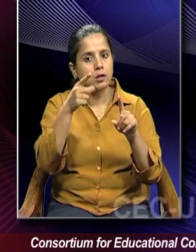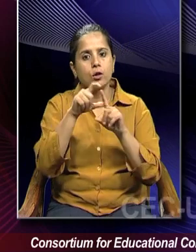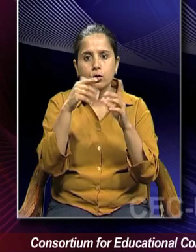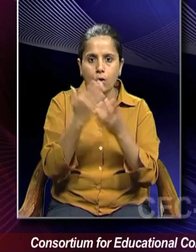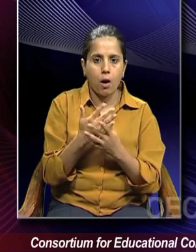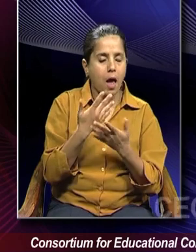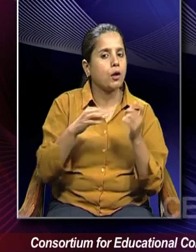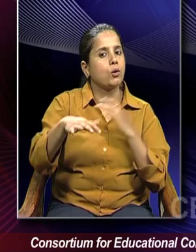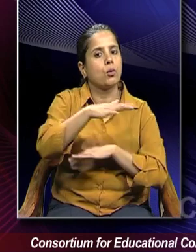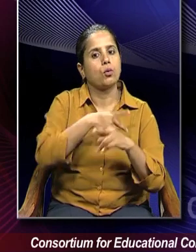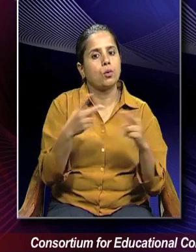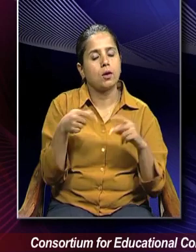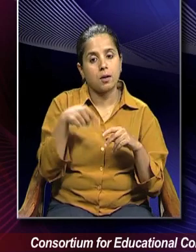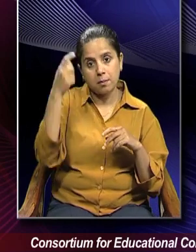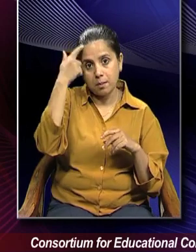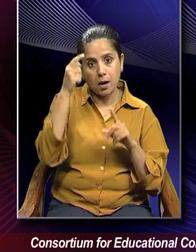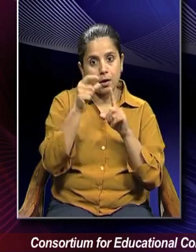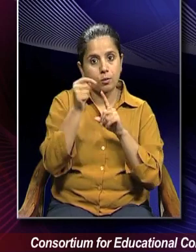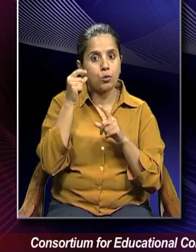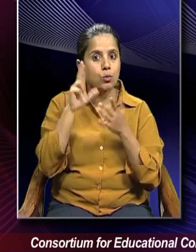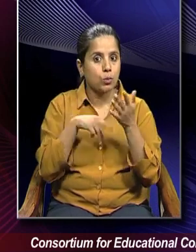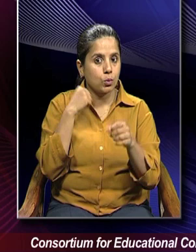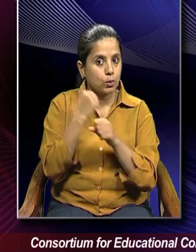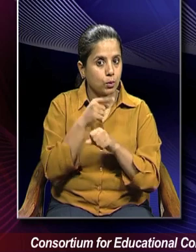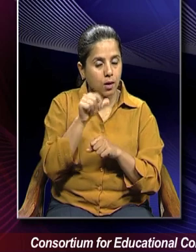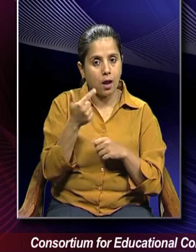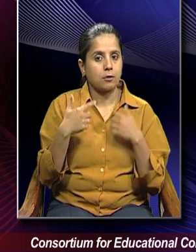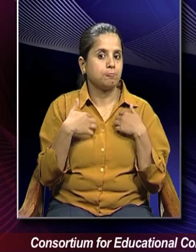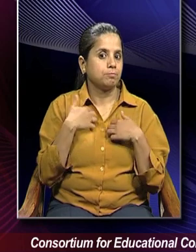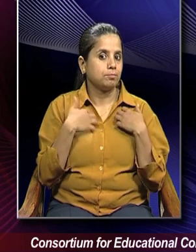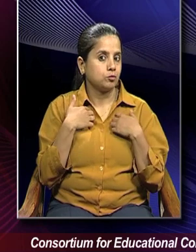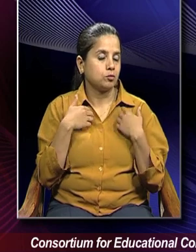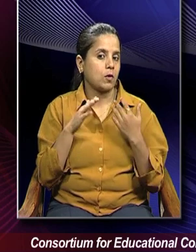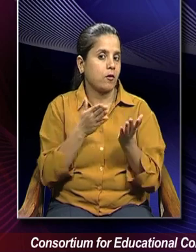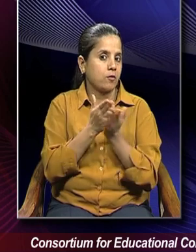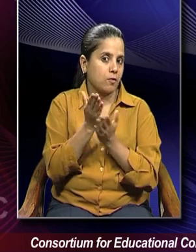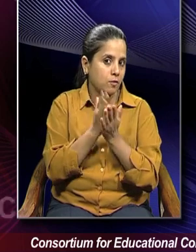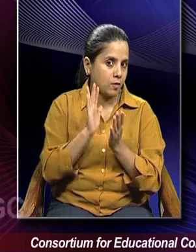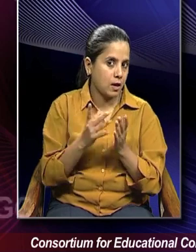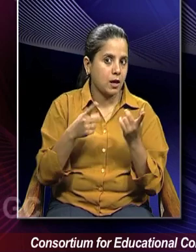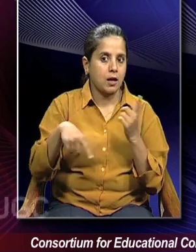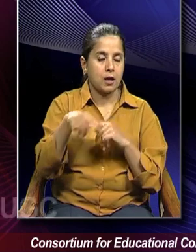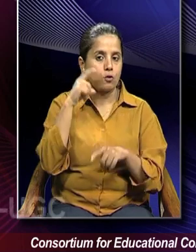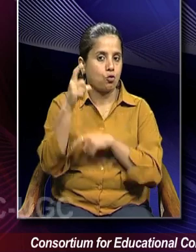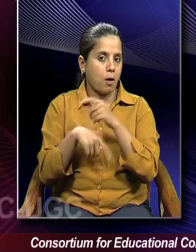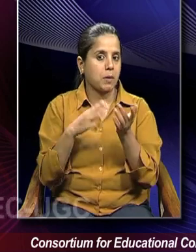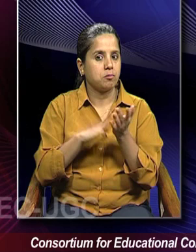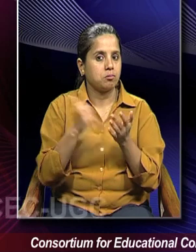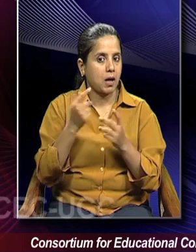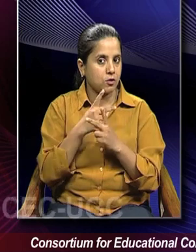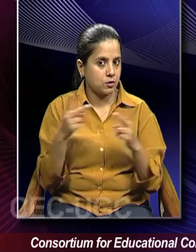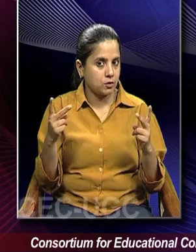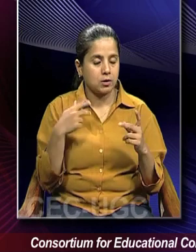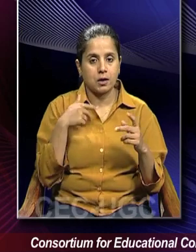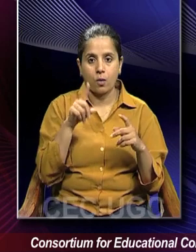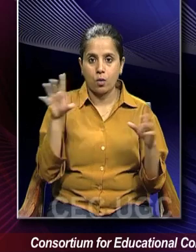organization. So, mind pooling is another interesting technique in the hands of corporate managers, and once